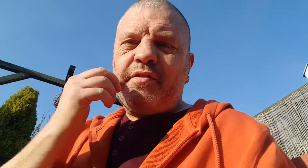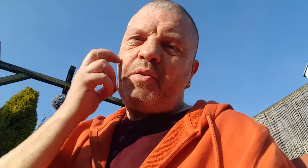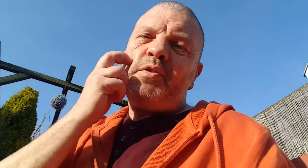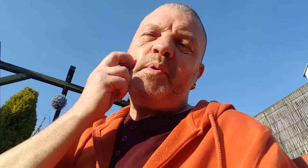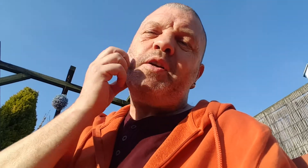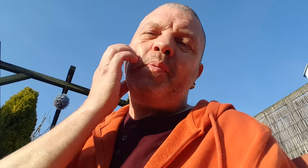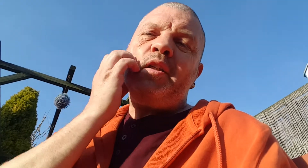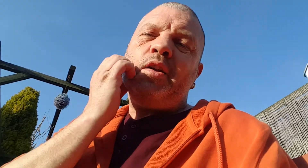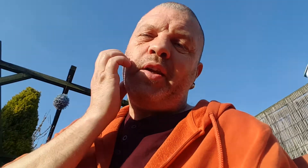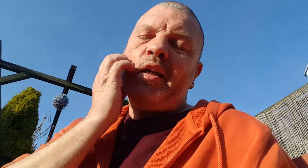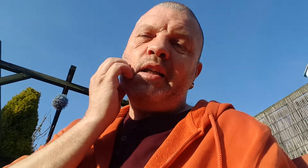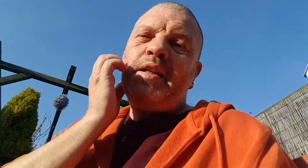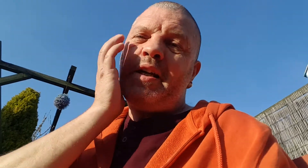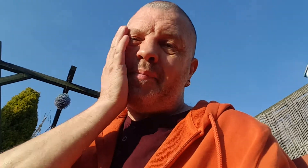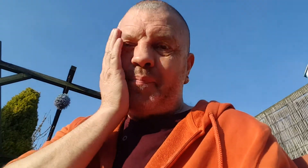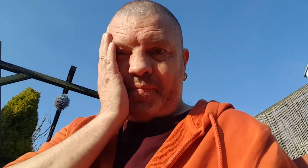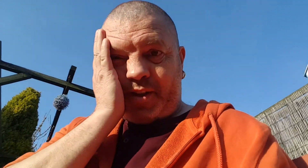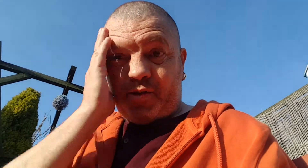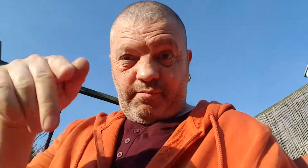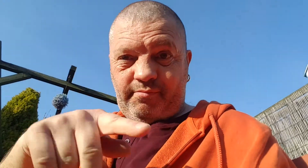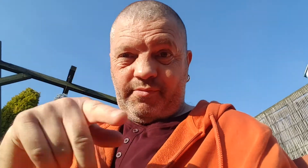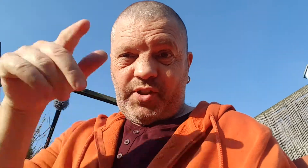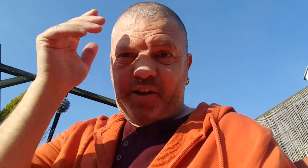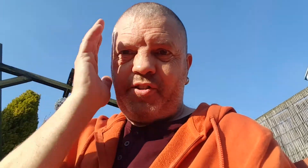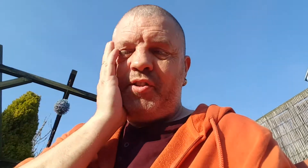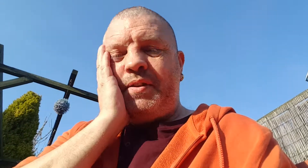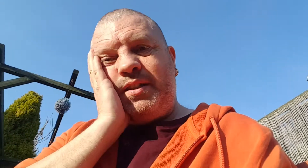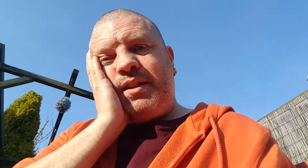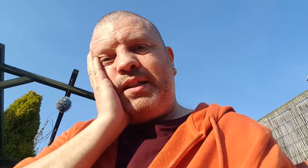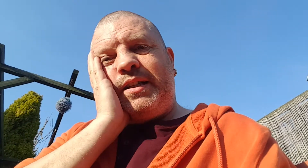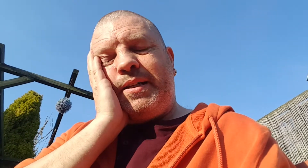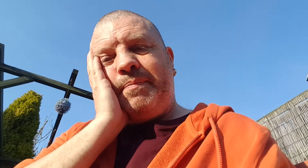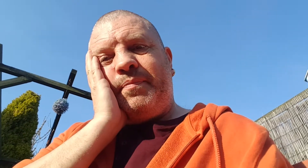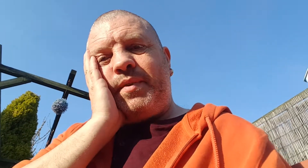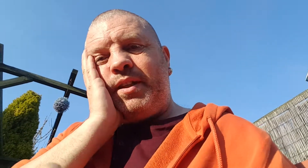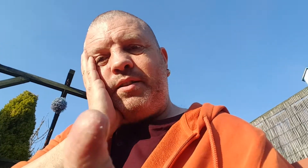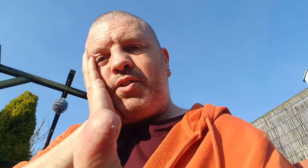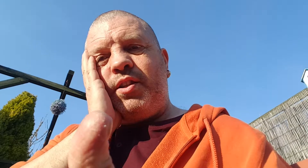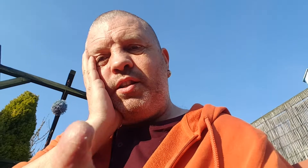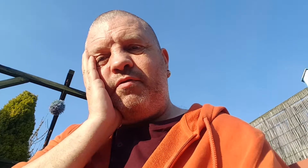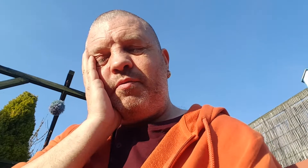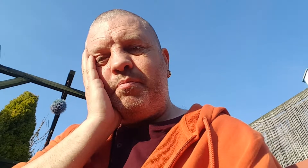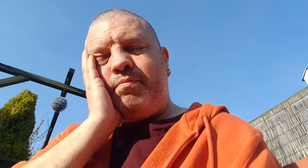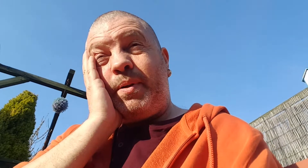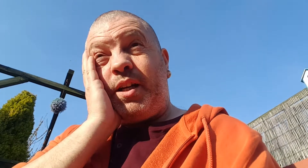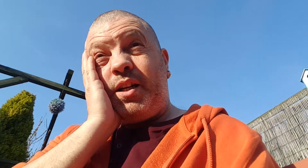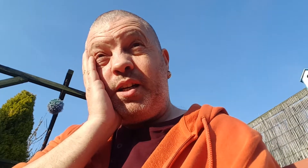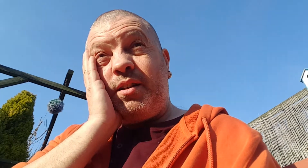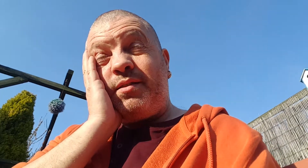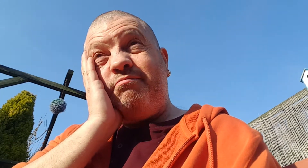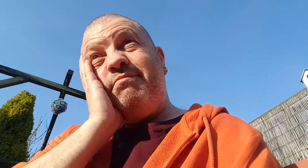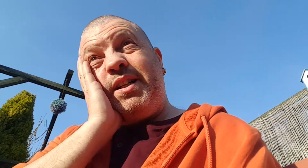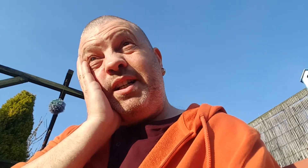everyone who's been commenting on it, this series, and let's see you for part